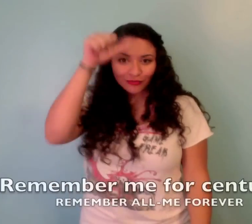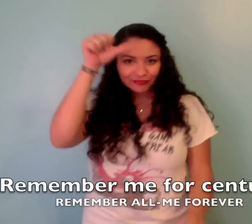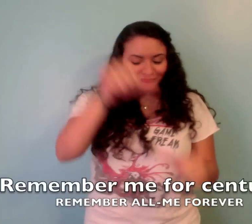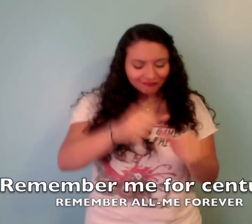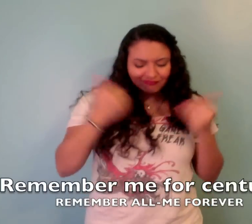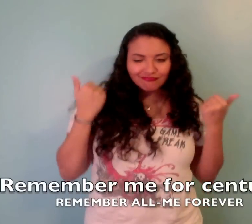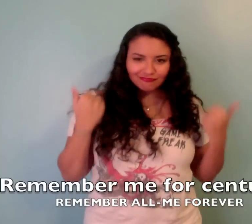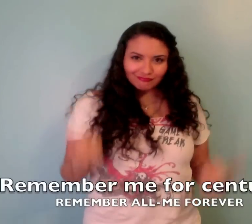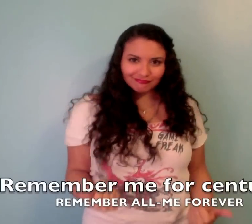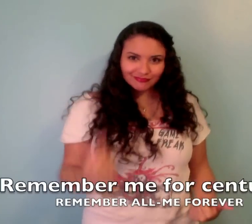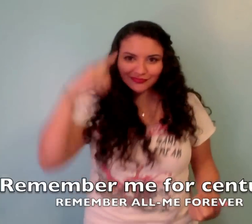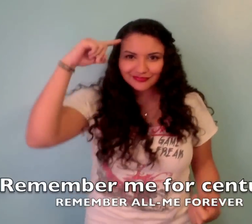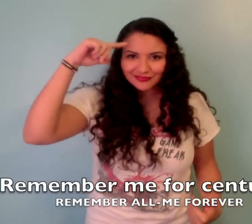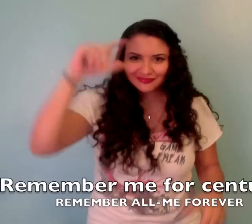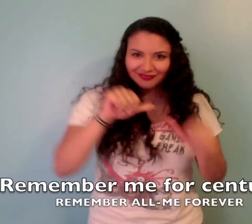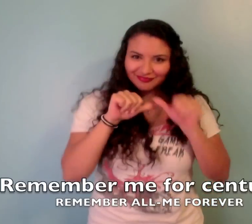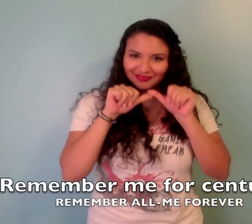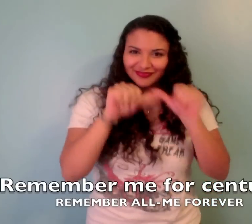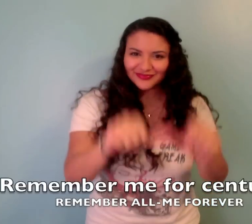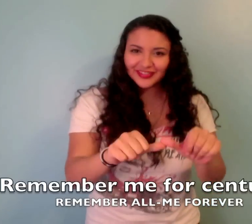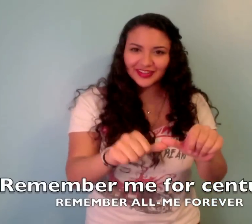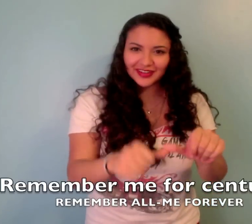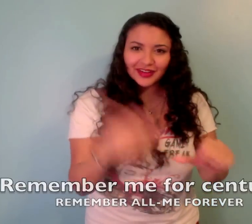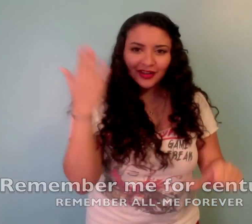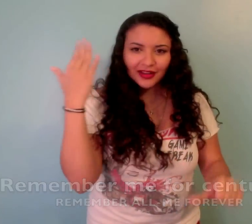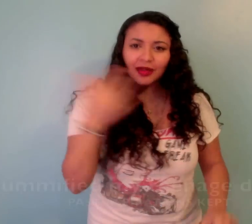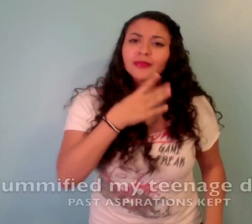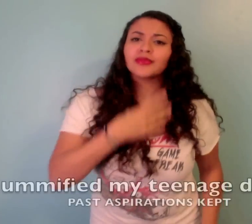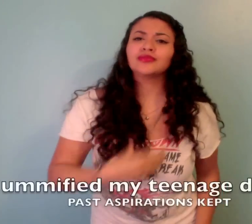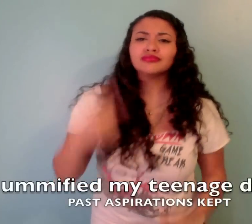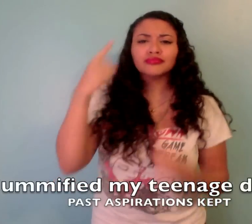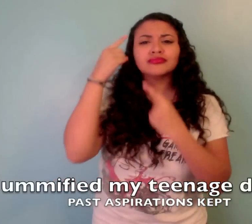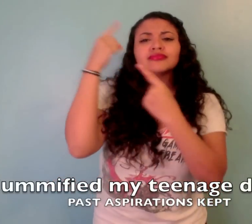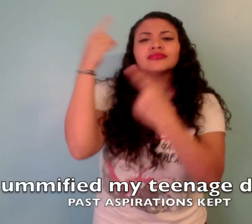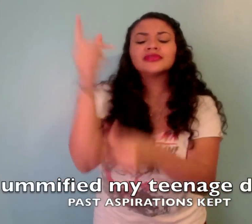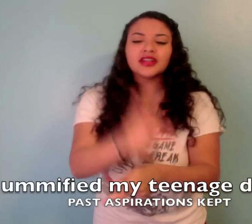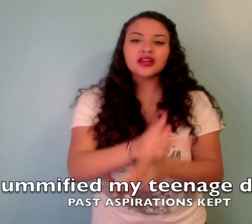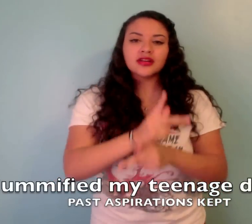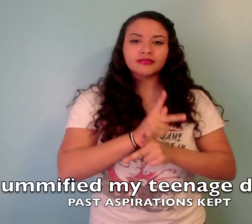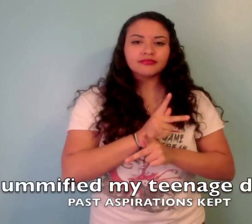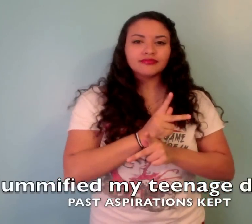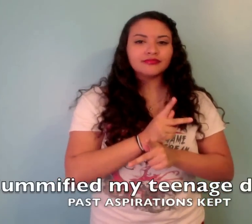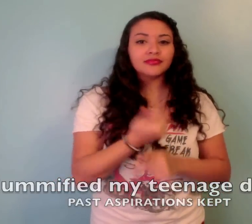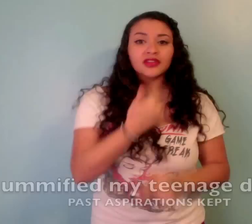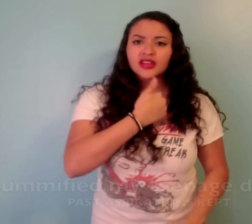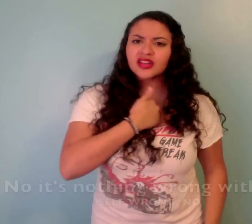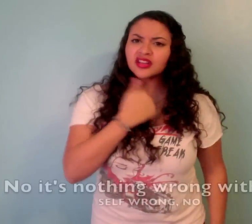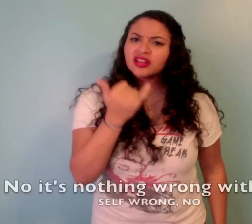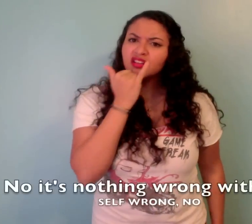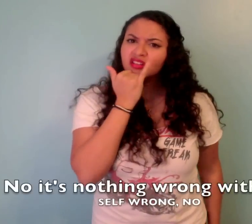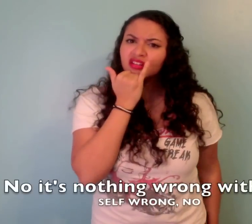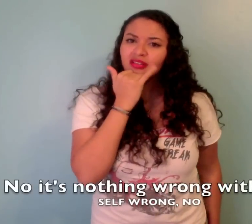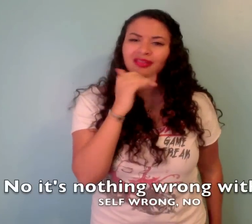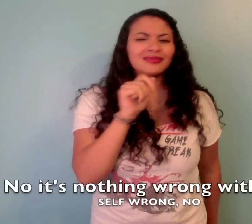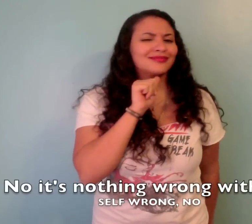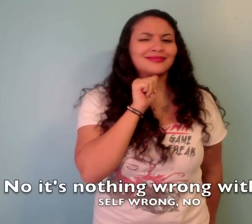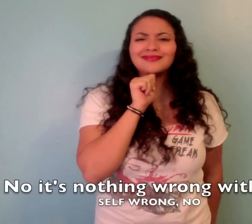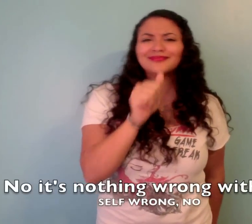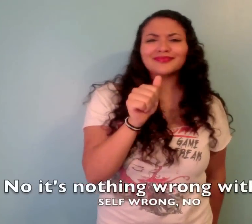Remember me for centuries Mammified my teenage dreams No, it's nothing wrong with